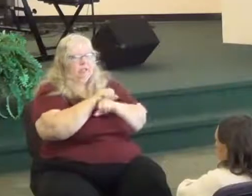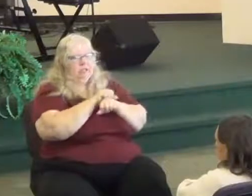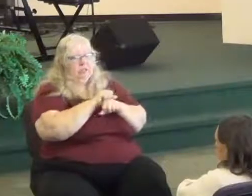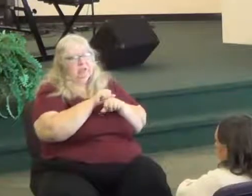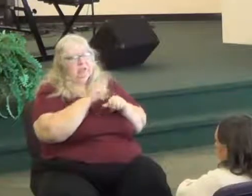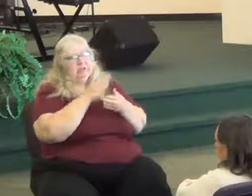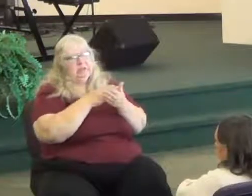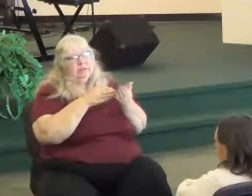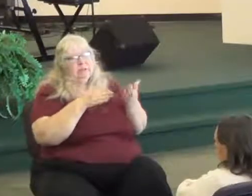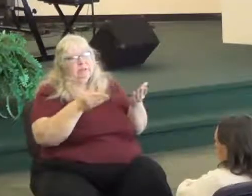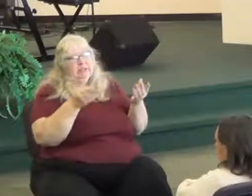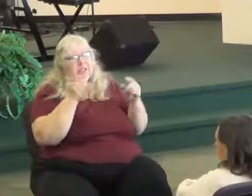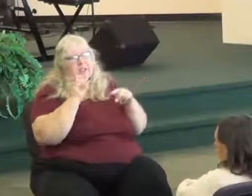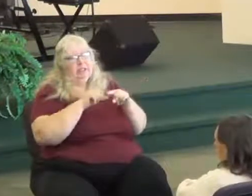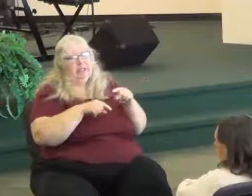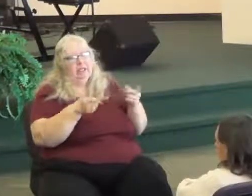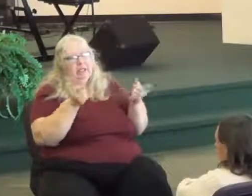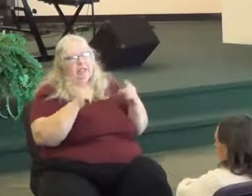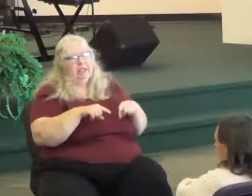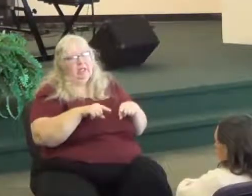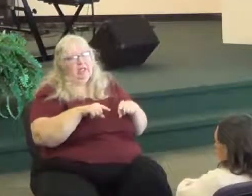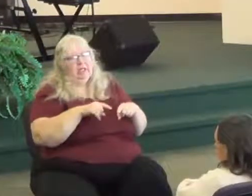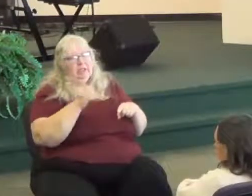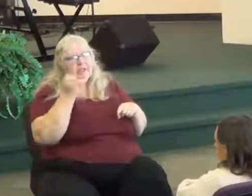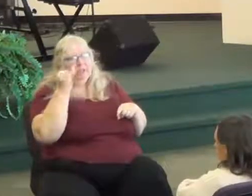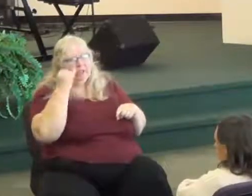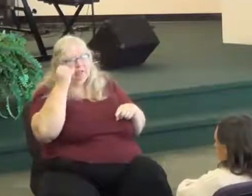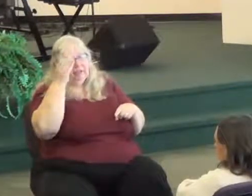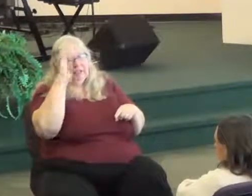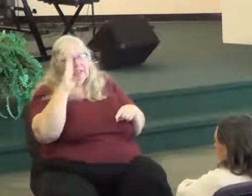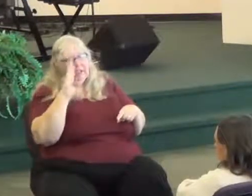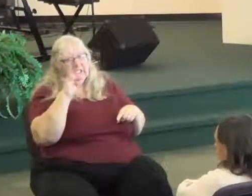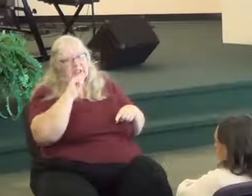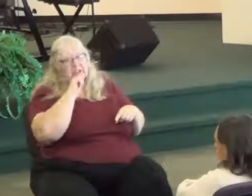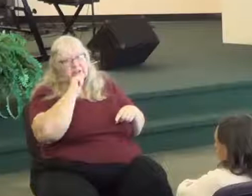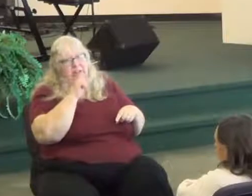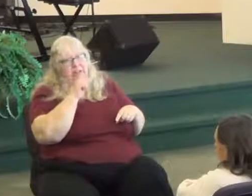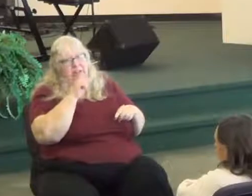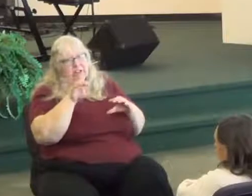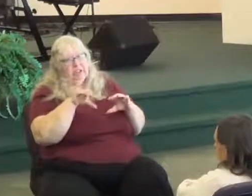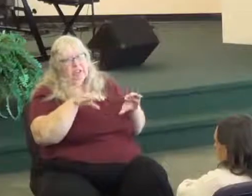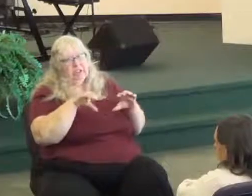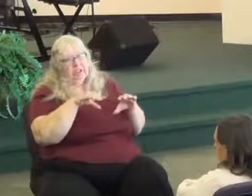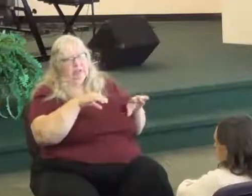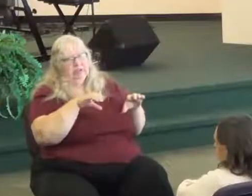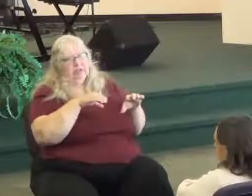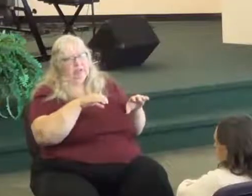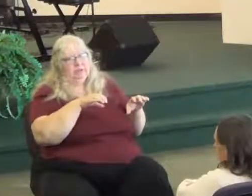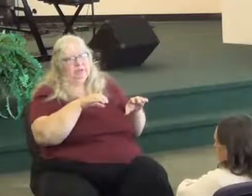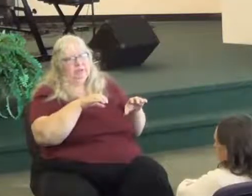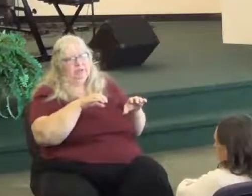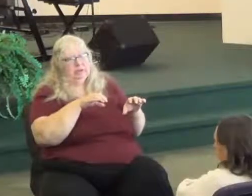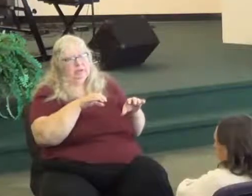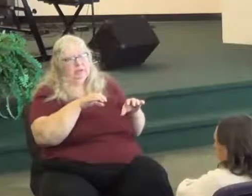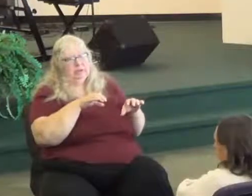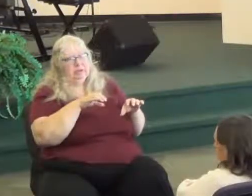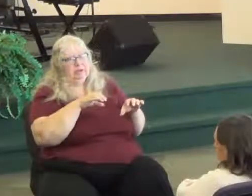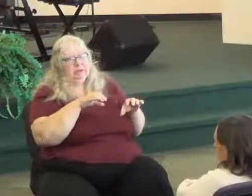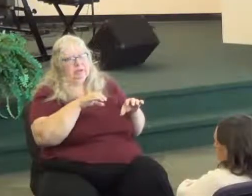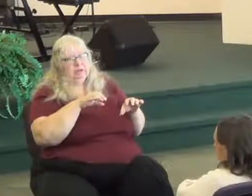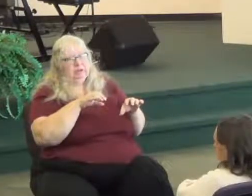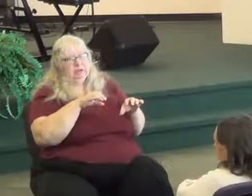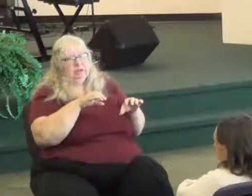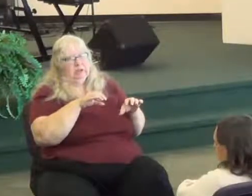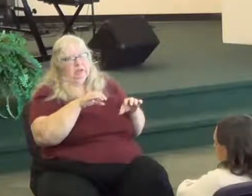actually doing it. And a lot of people miss that. Oh, this was a miracle. Well, okay. There were some odds there on some stuff. But